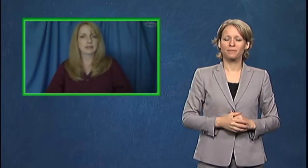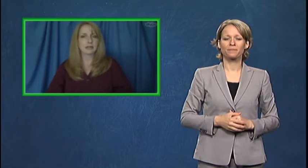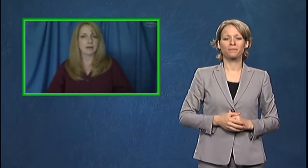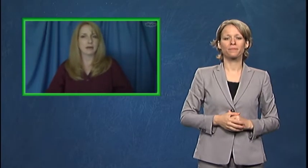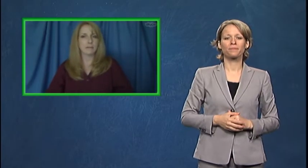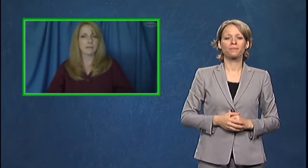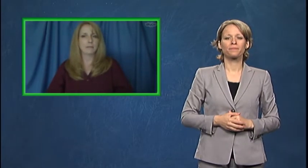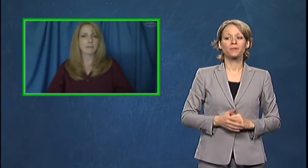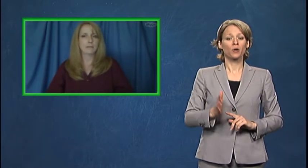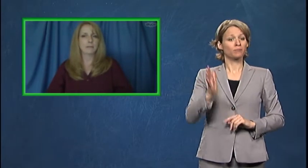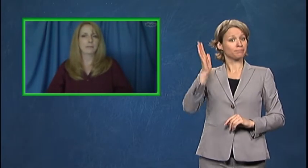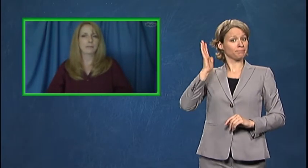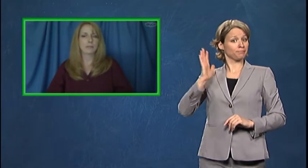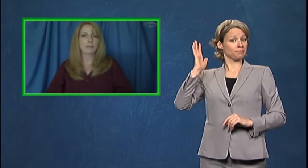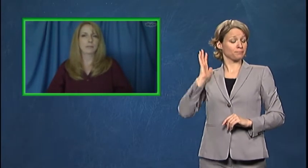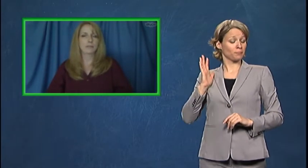days,